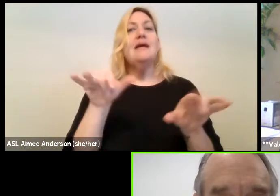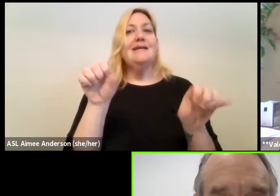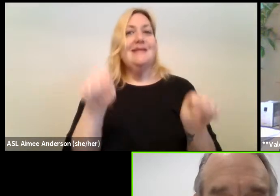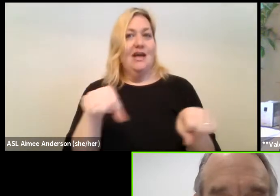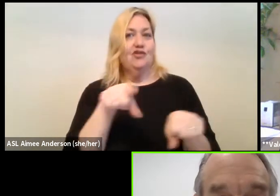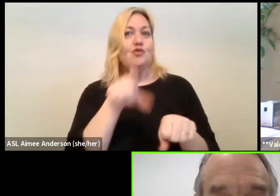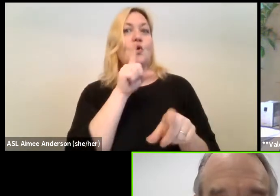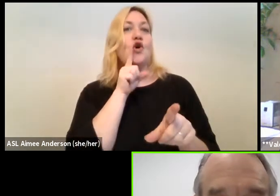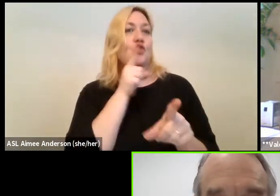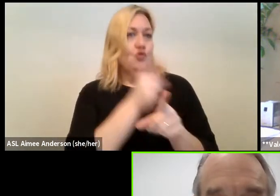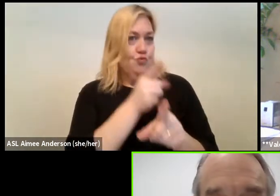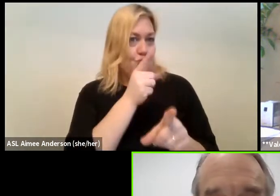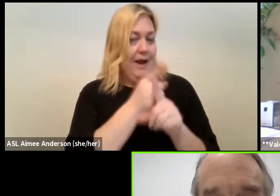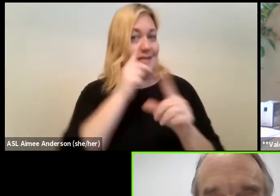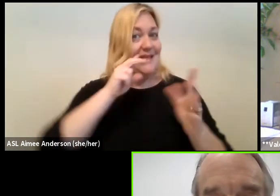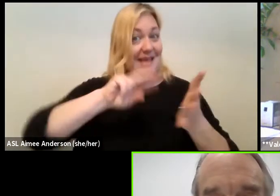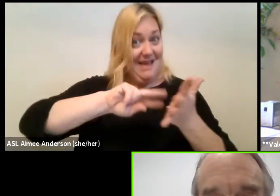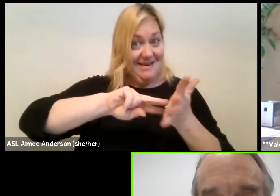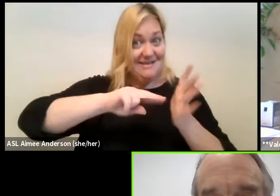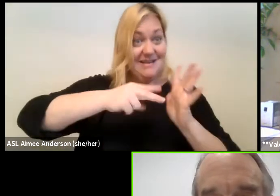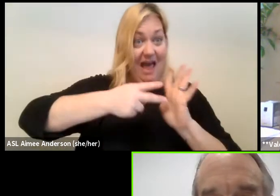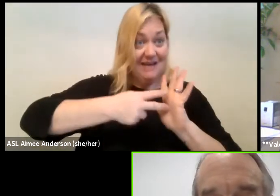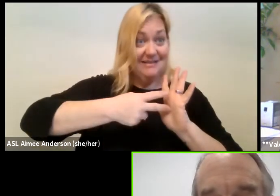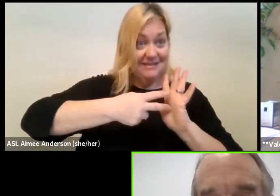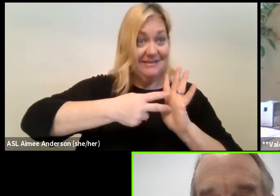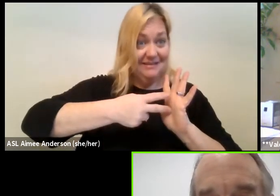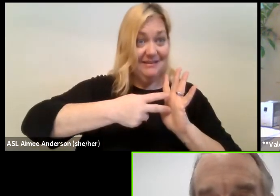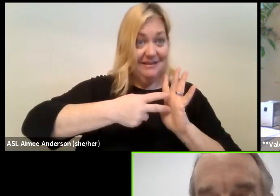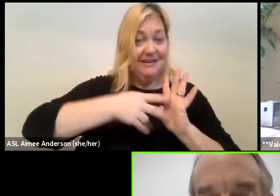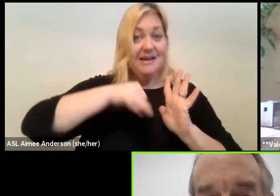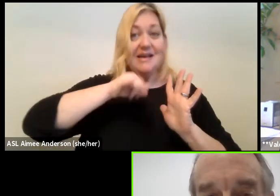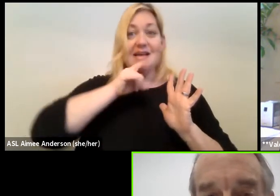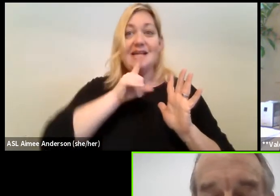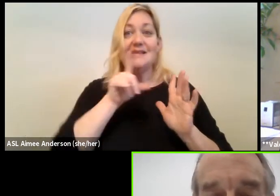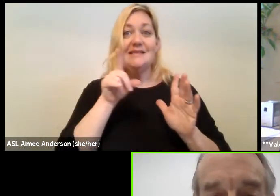are correct. The intent is that